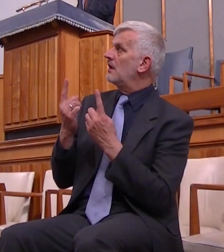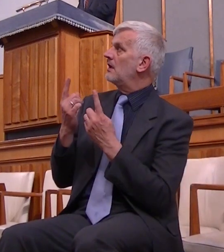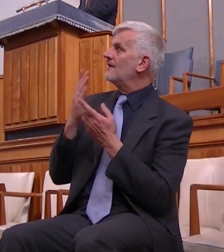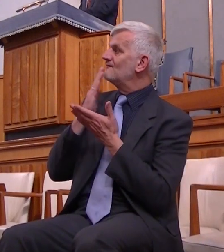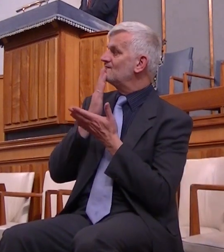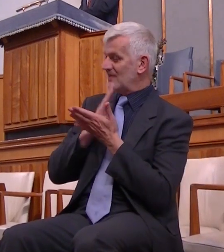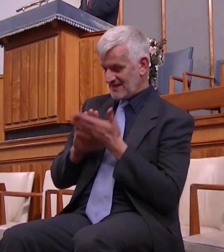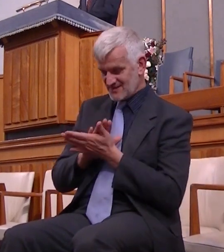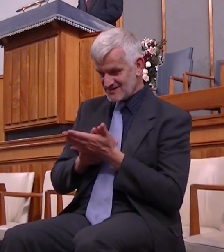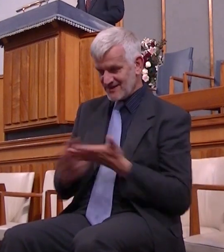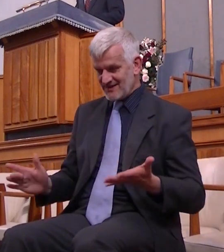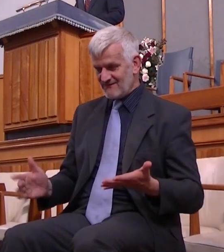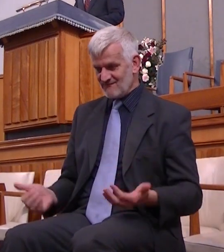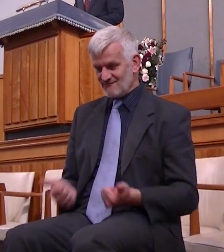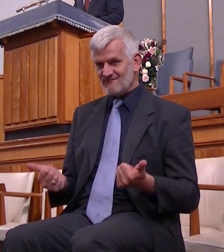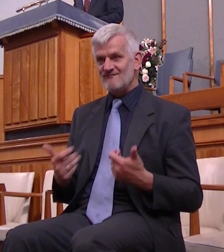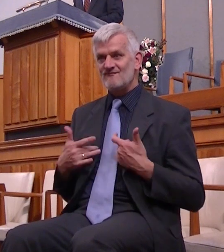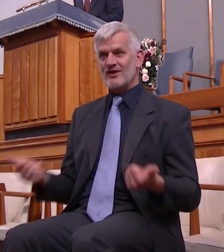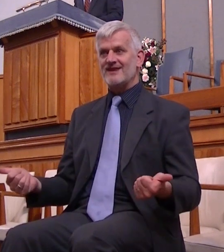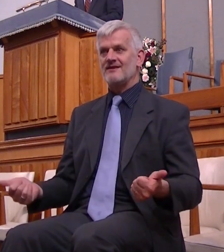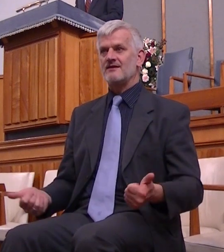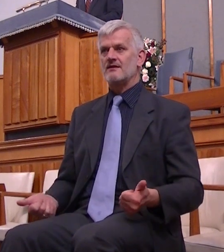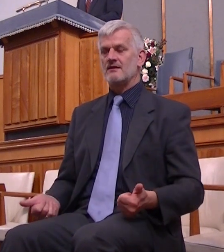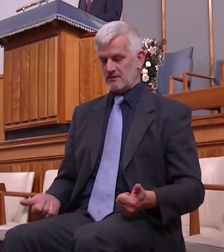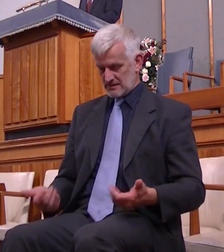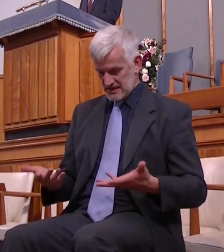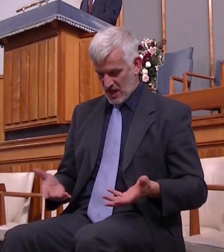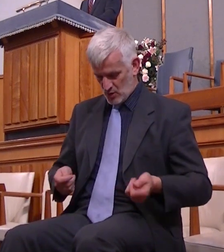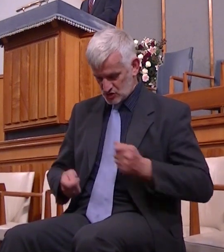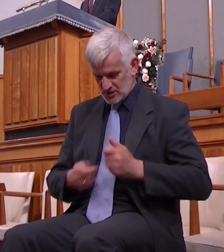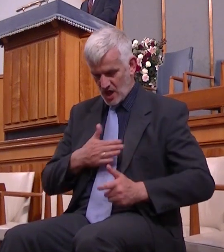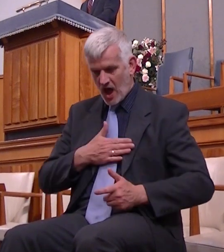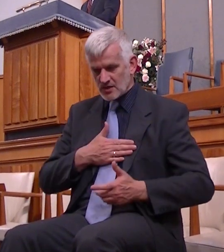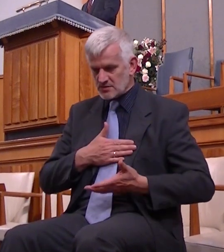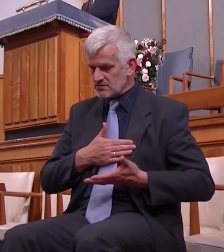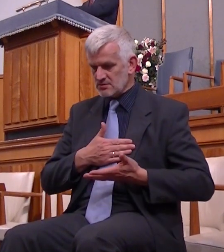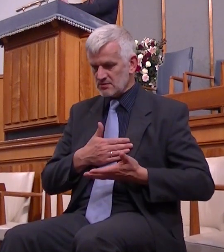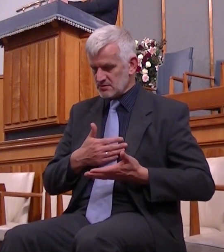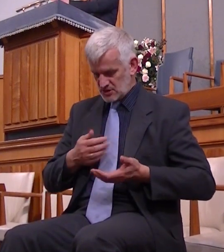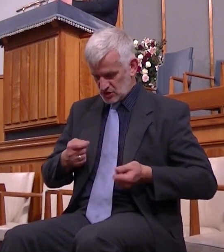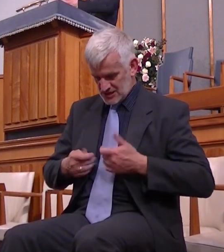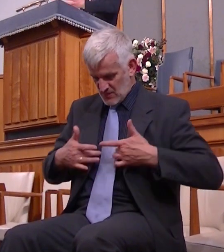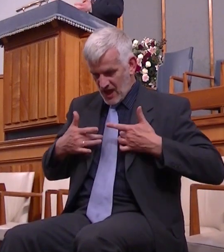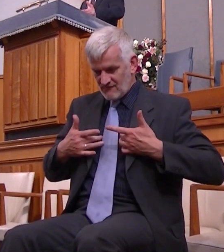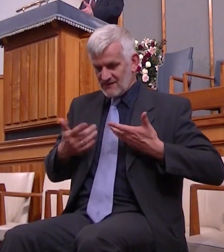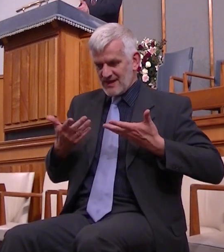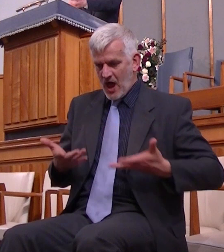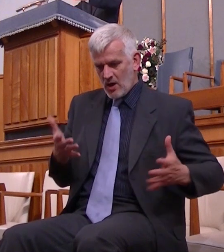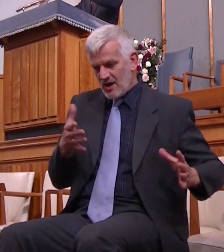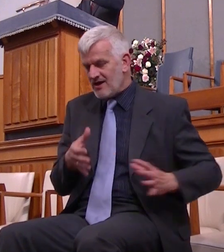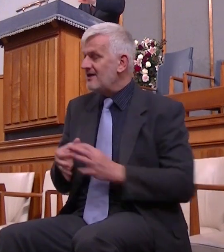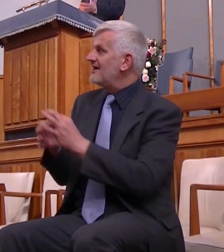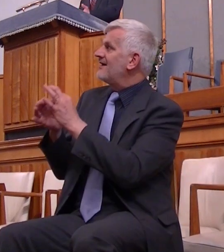us freely. He changes our hearts and our natures and our lives. He allows us to walk in communion